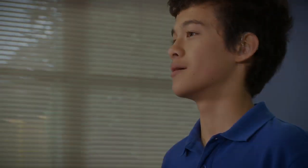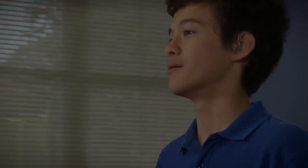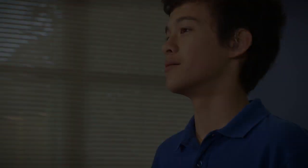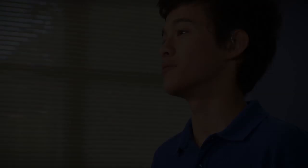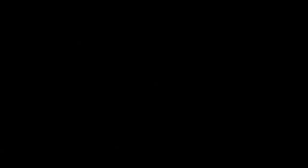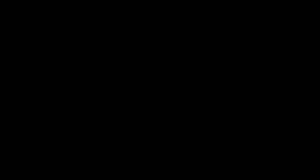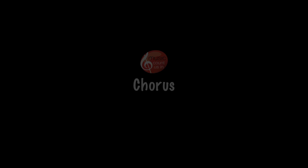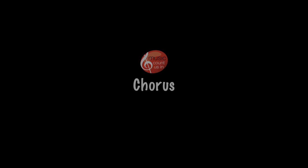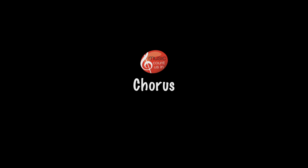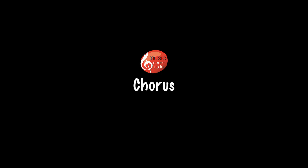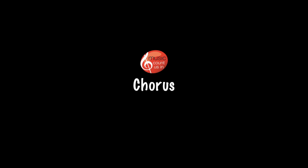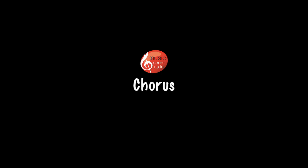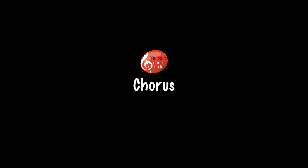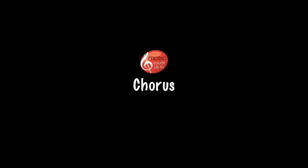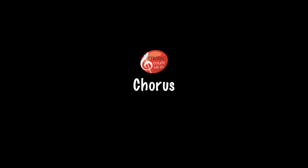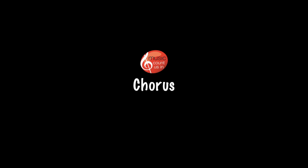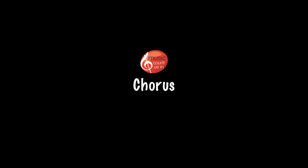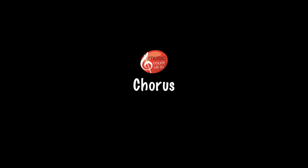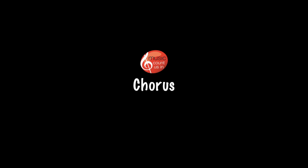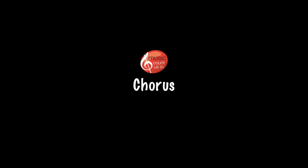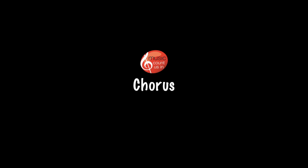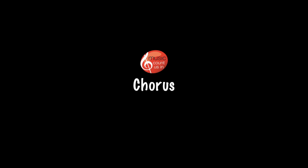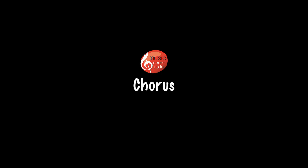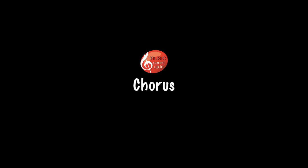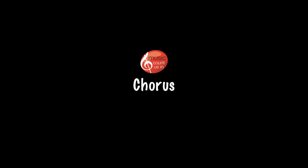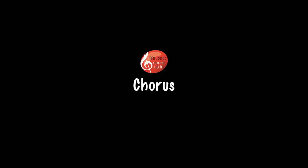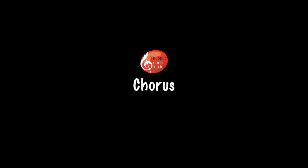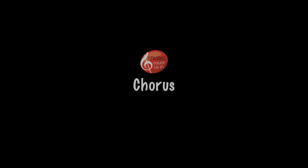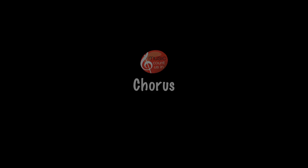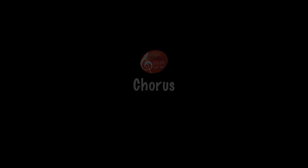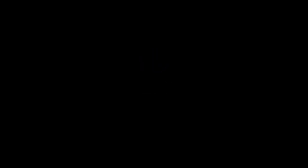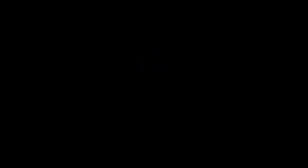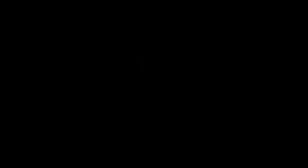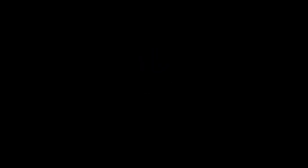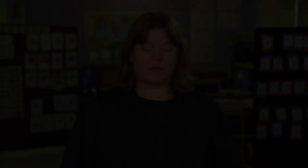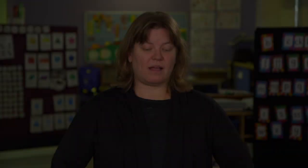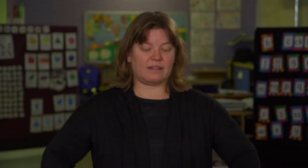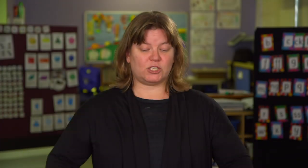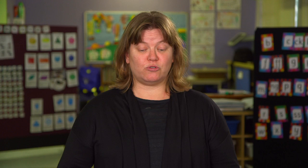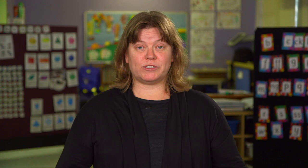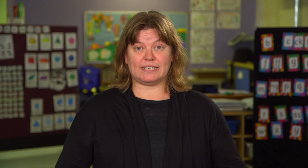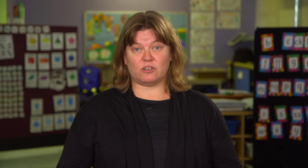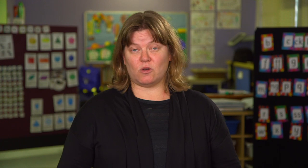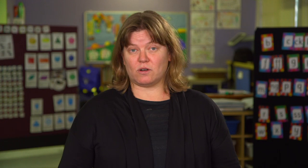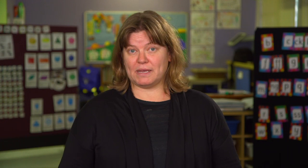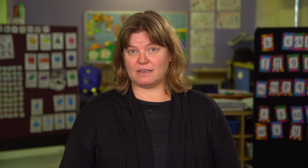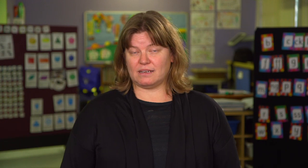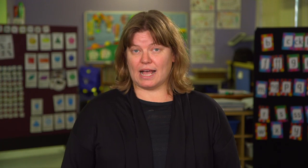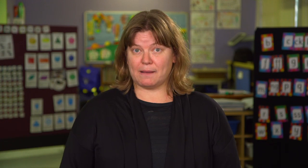You paint the melody. The chorus, the children didn't know what melody and